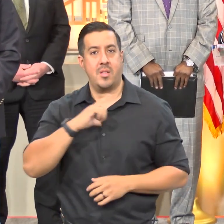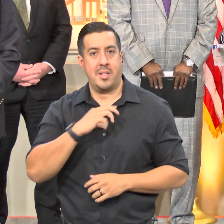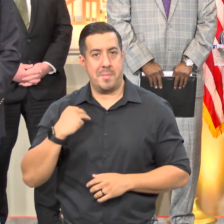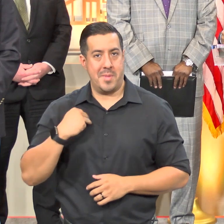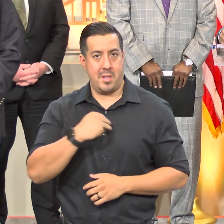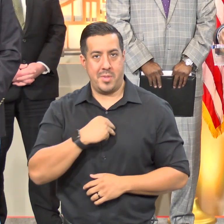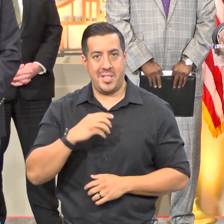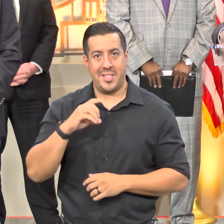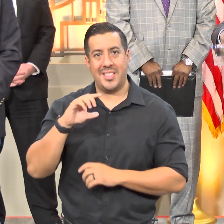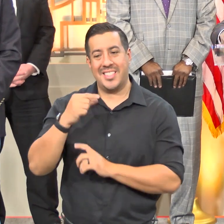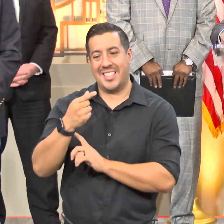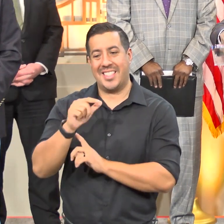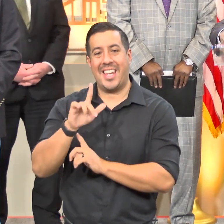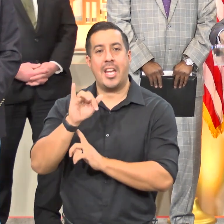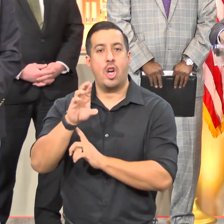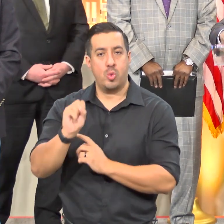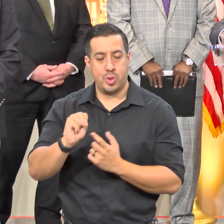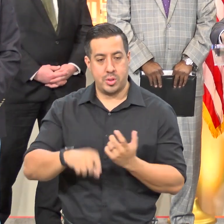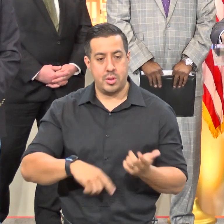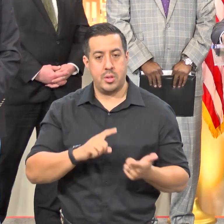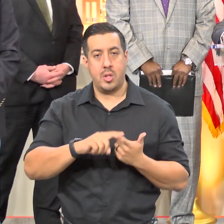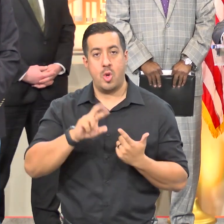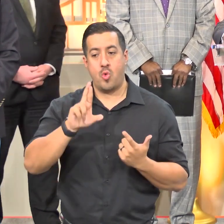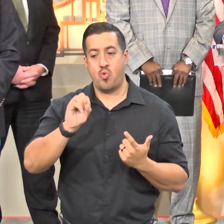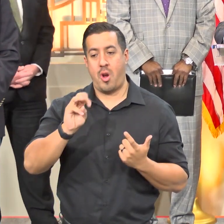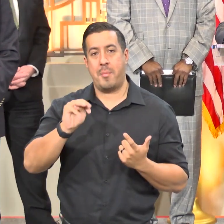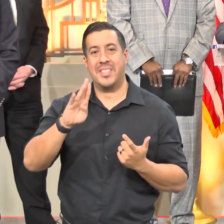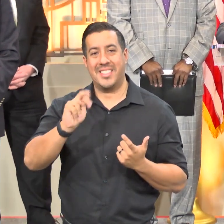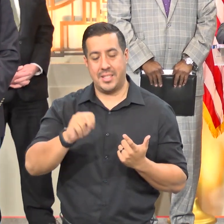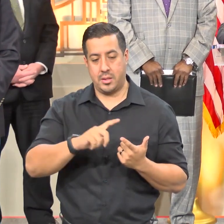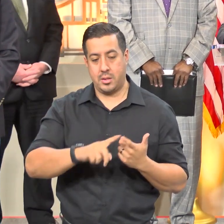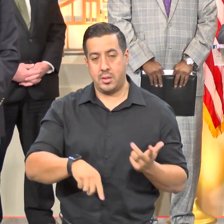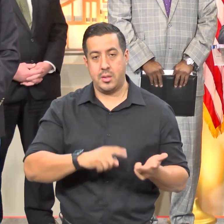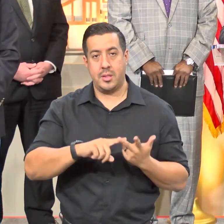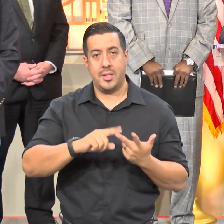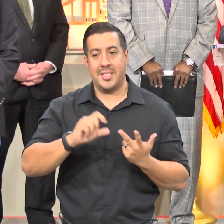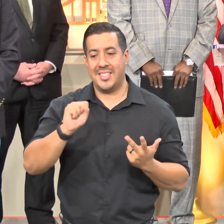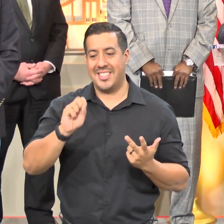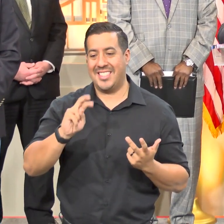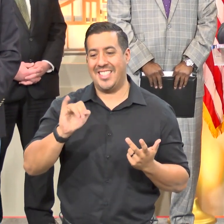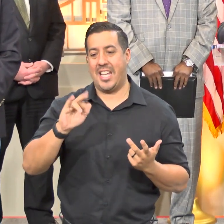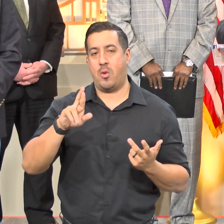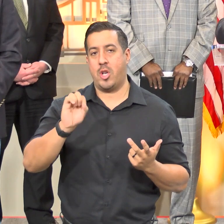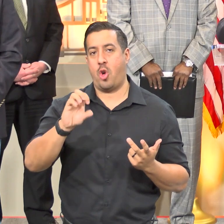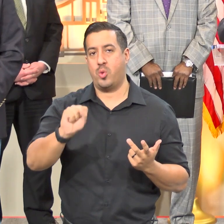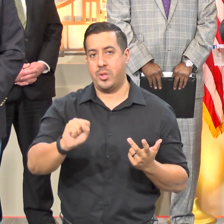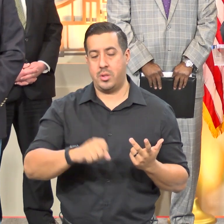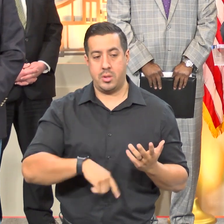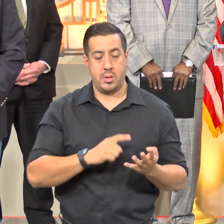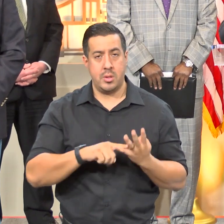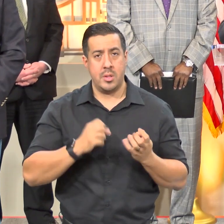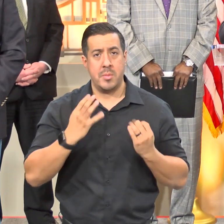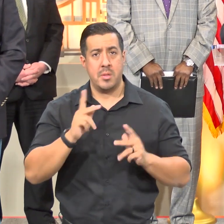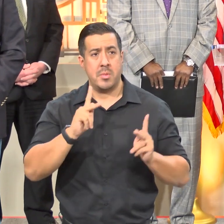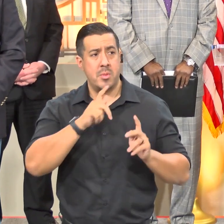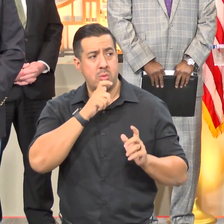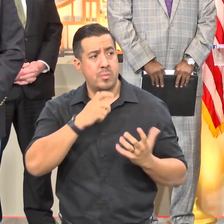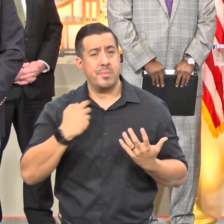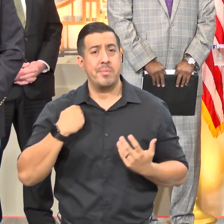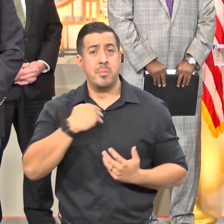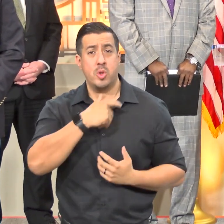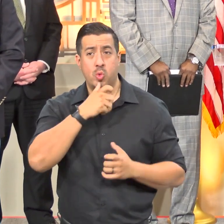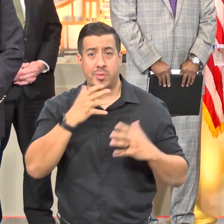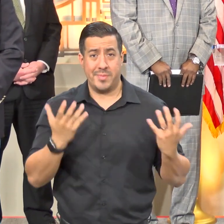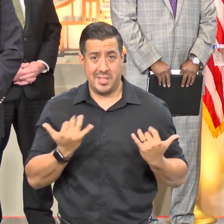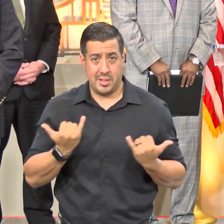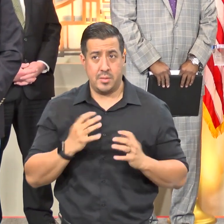Councilmembers Gallegos, Councilmember Robinson, and Councilmember Cisneros. And then we've got some outstanding members from the county that will be